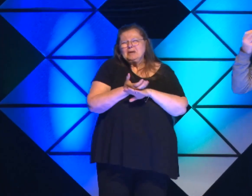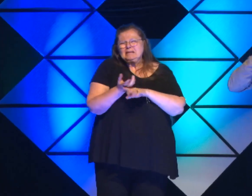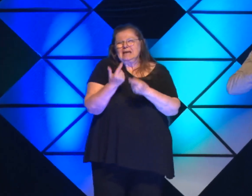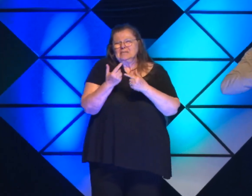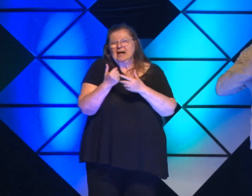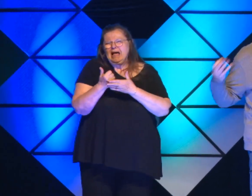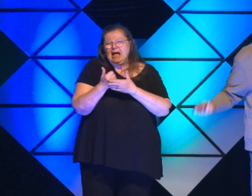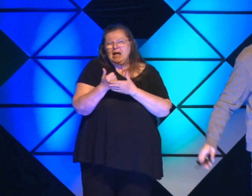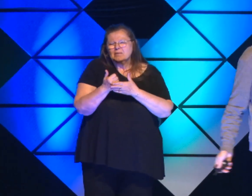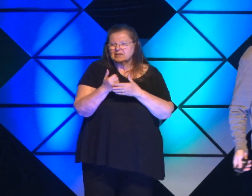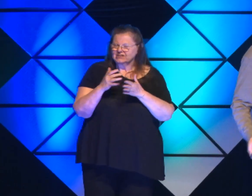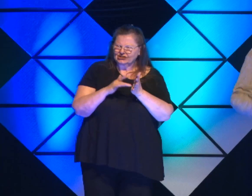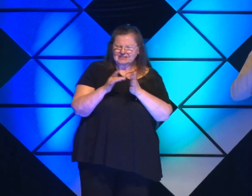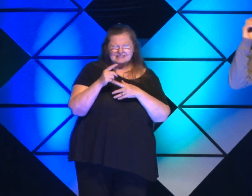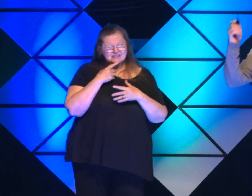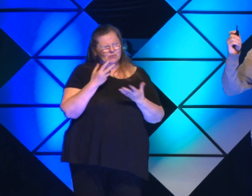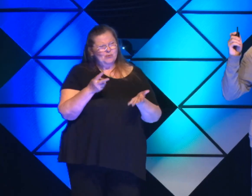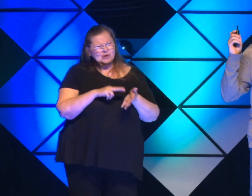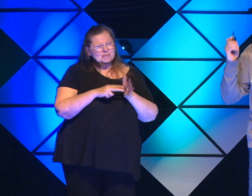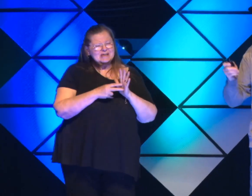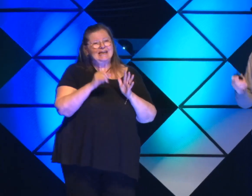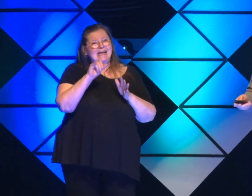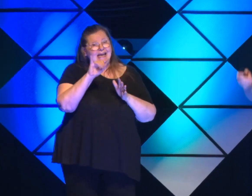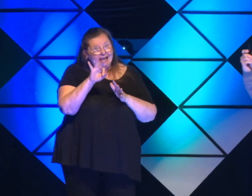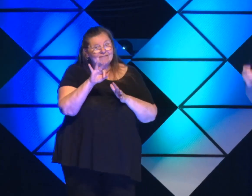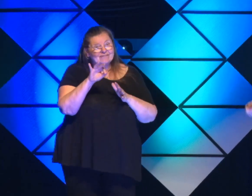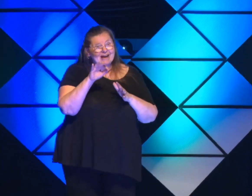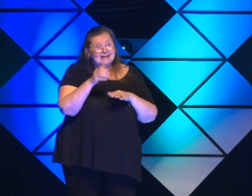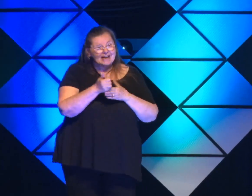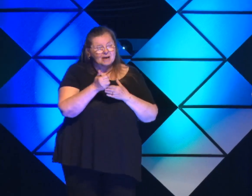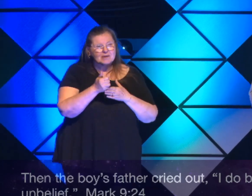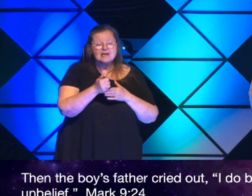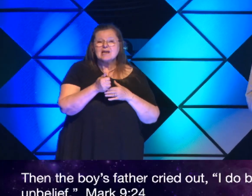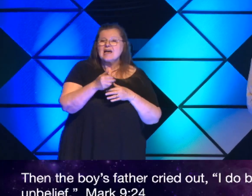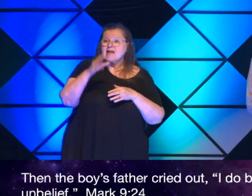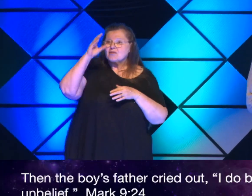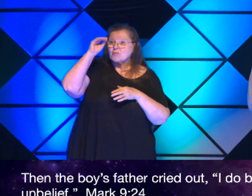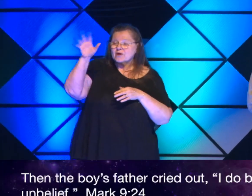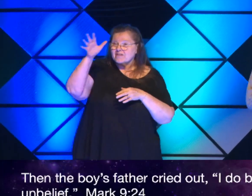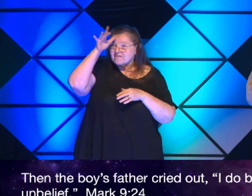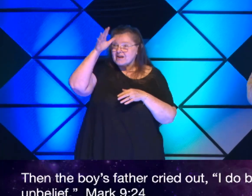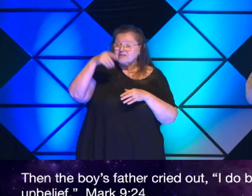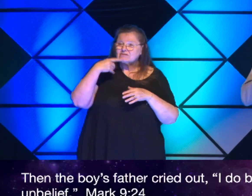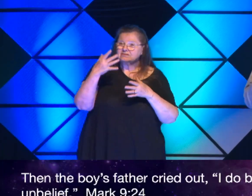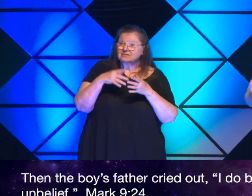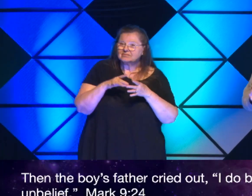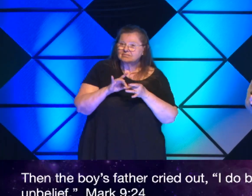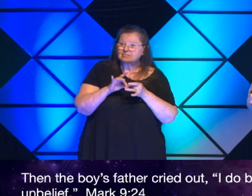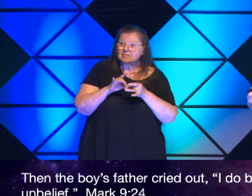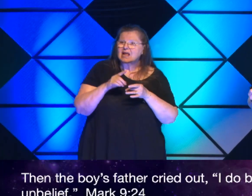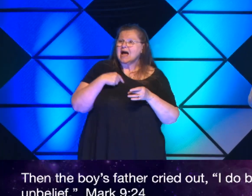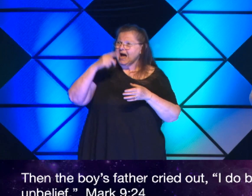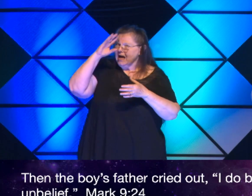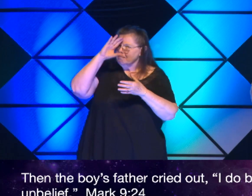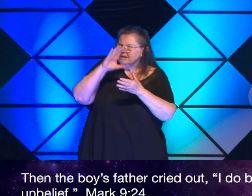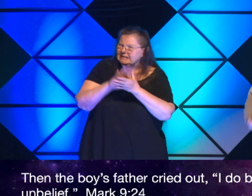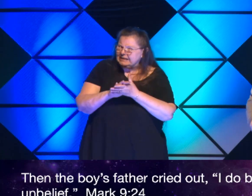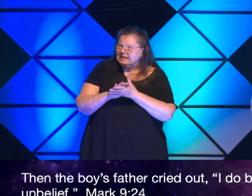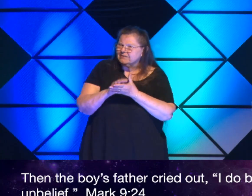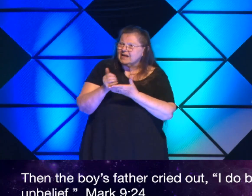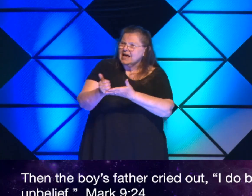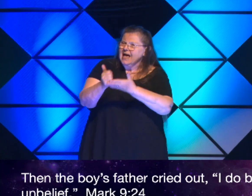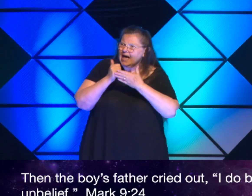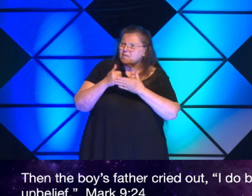what do you mean, if I can help? And this is what the boy's father cries out in Mark 9. He says, I do believe, help